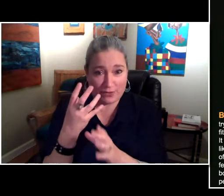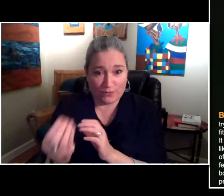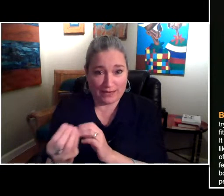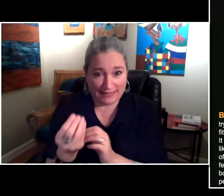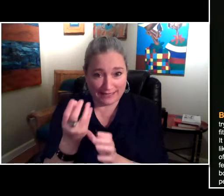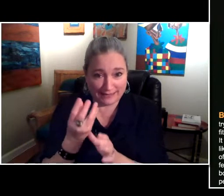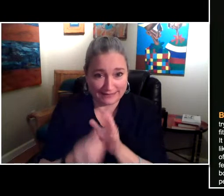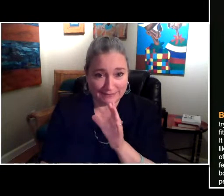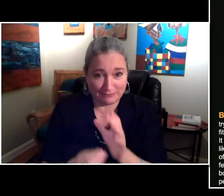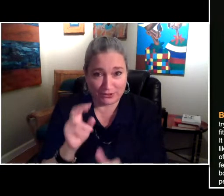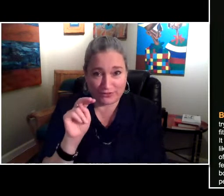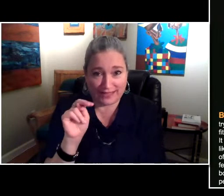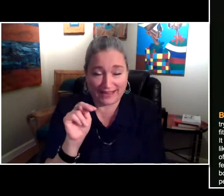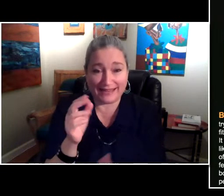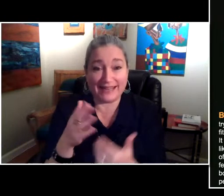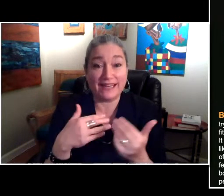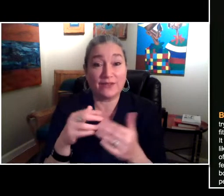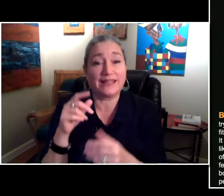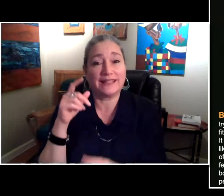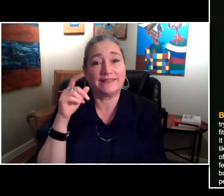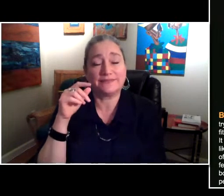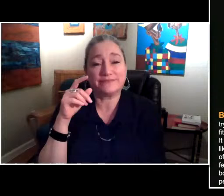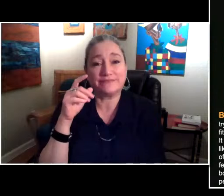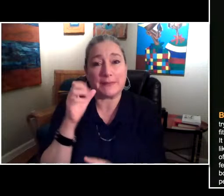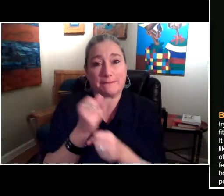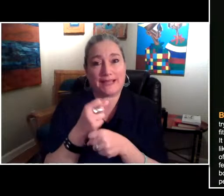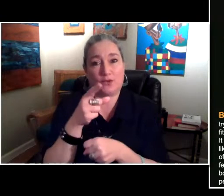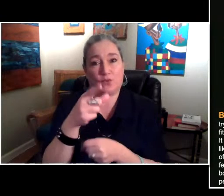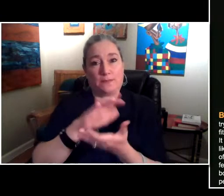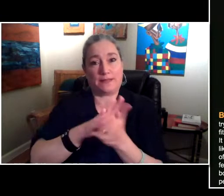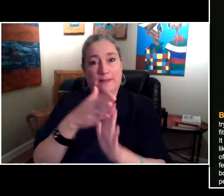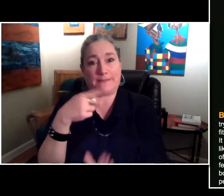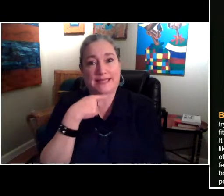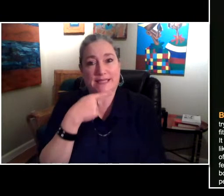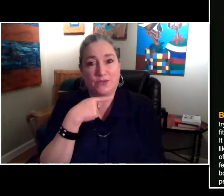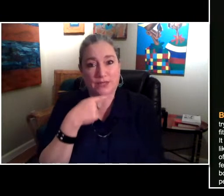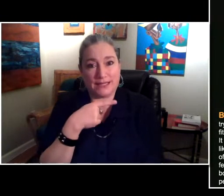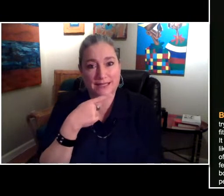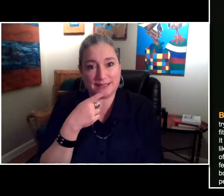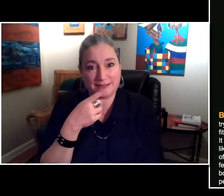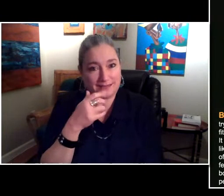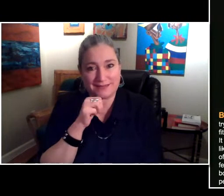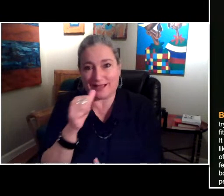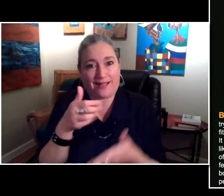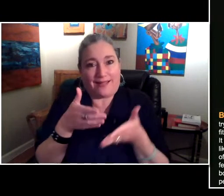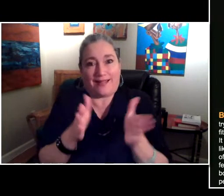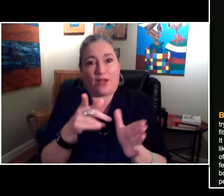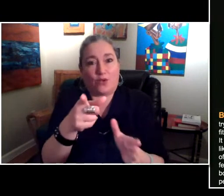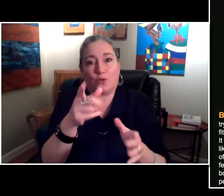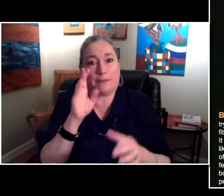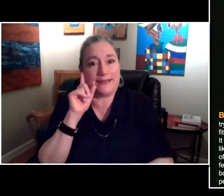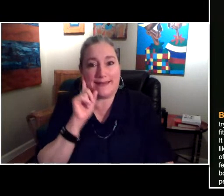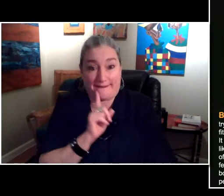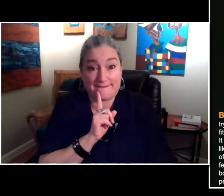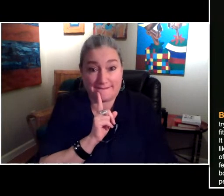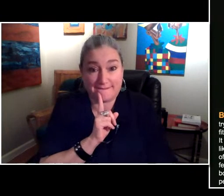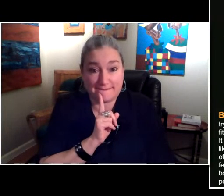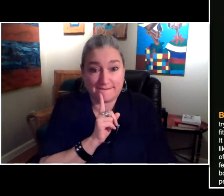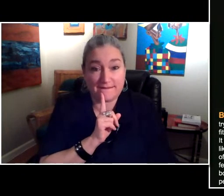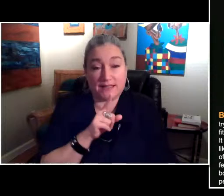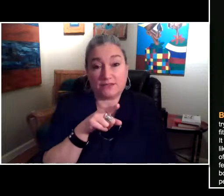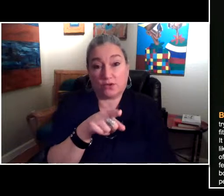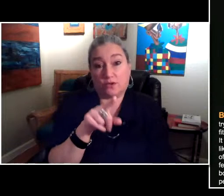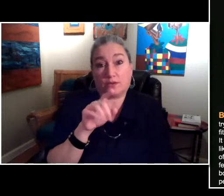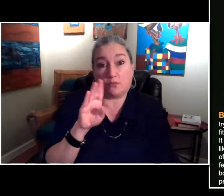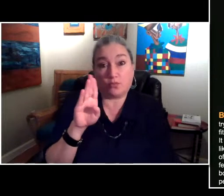this slide. The first column, I don't know where the N went, but it says hearingization, or this